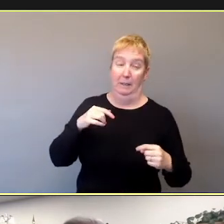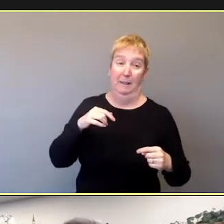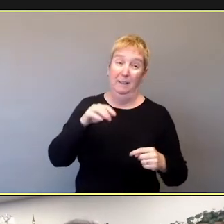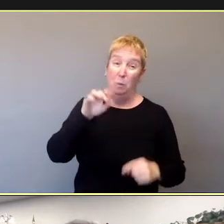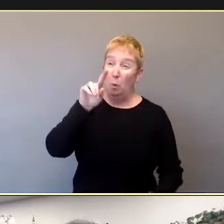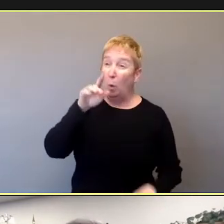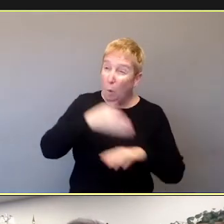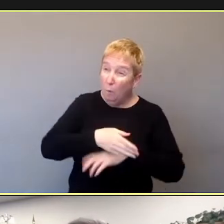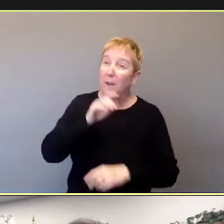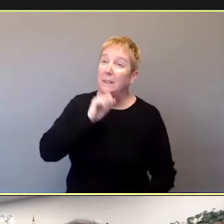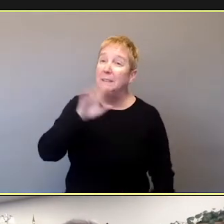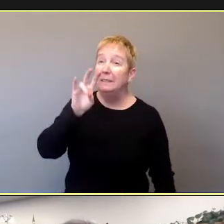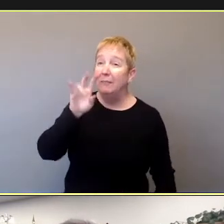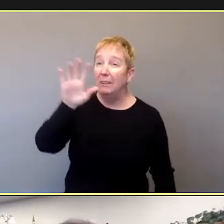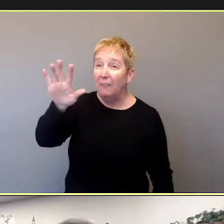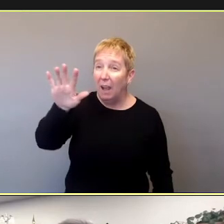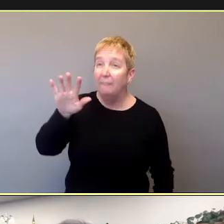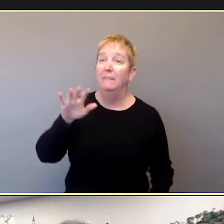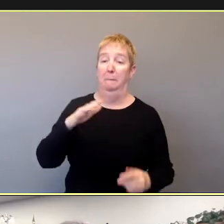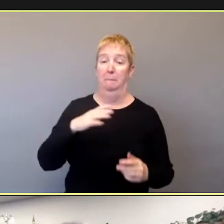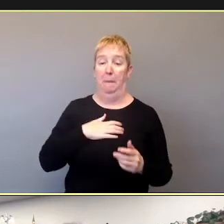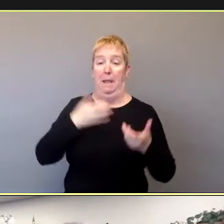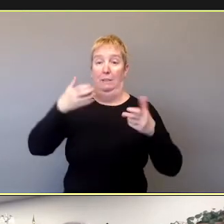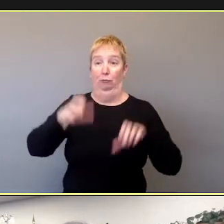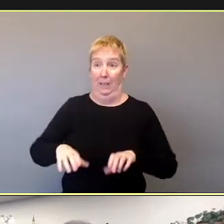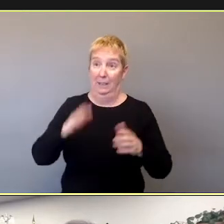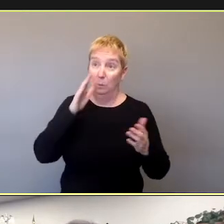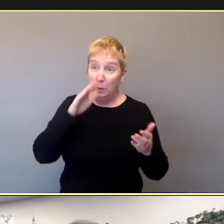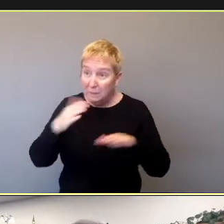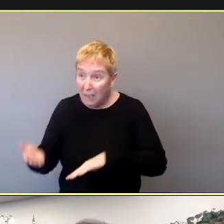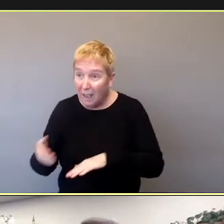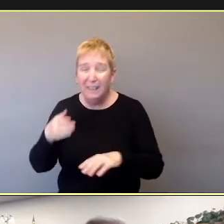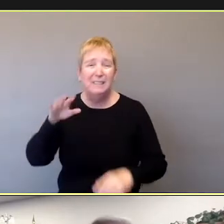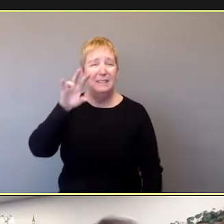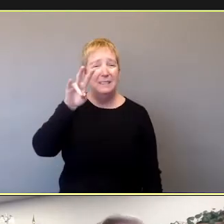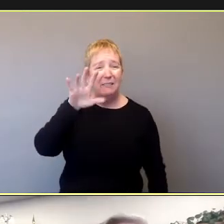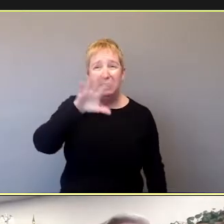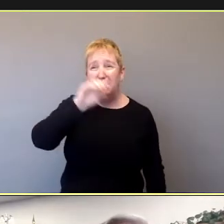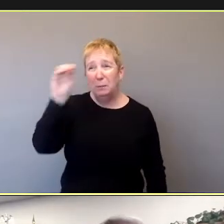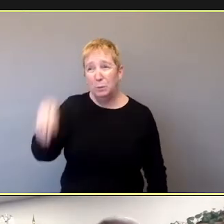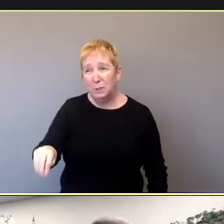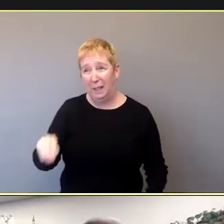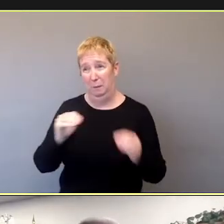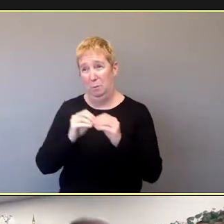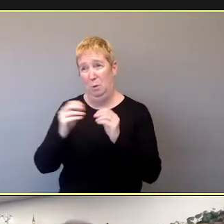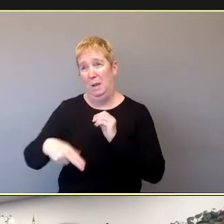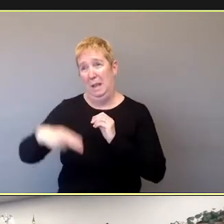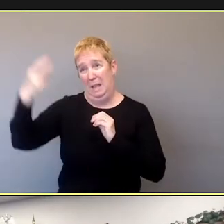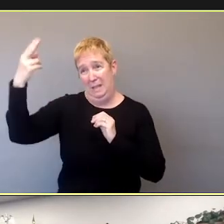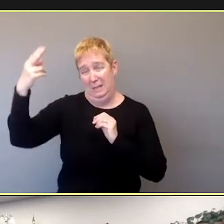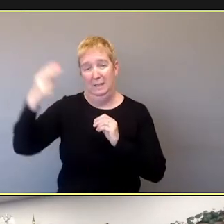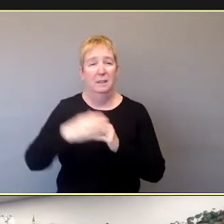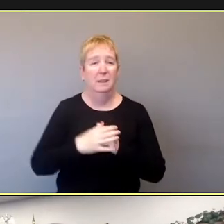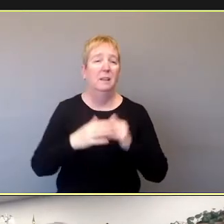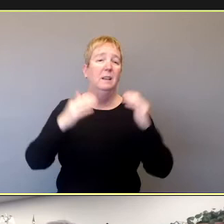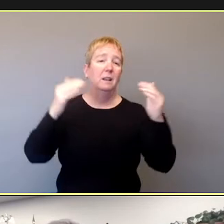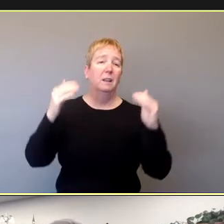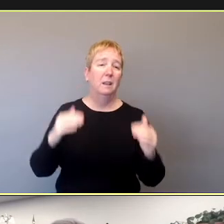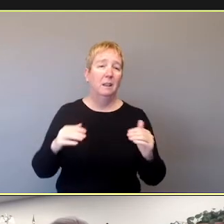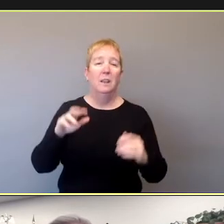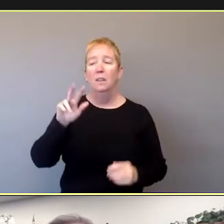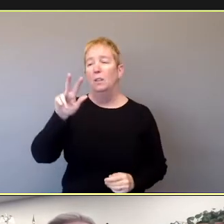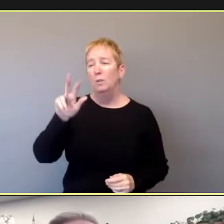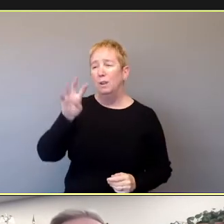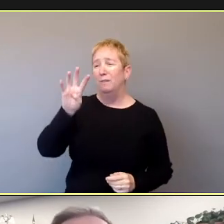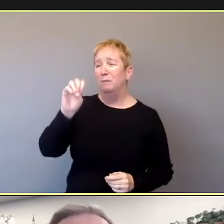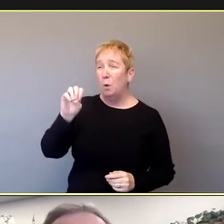times higher if you're unvaccinated. Over age 85, it's 340 times more likely.